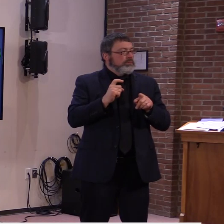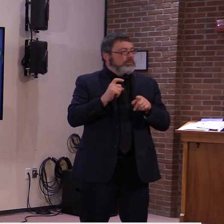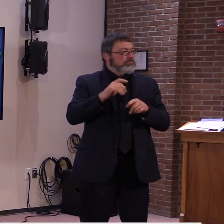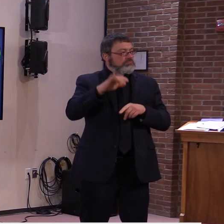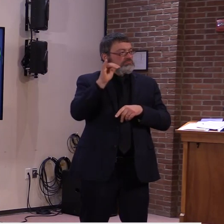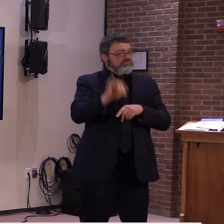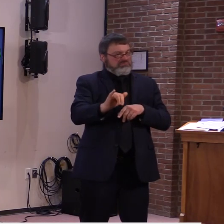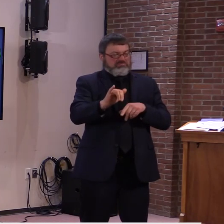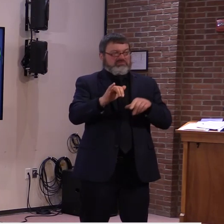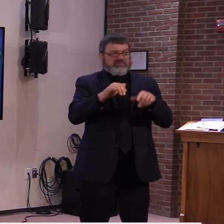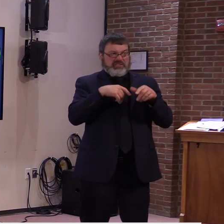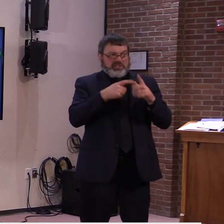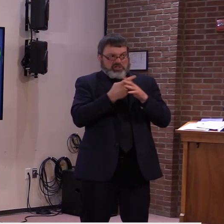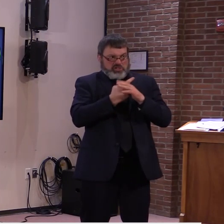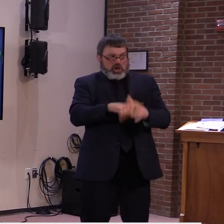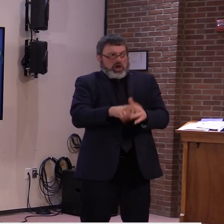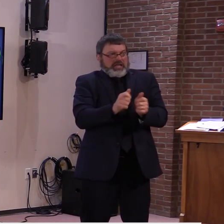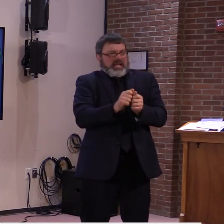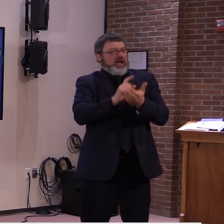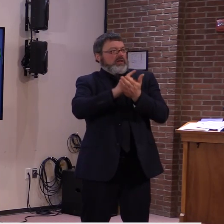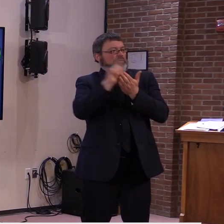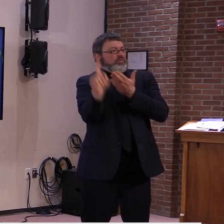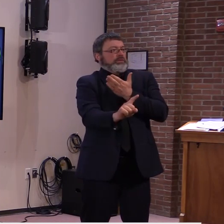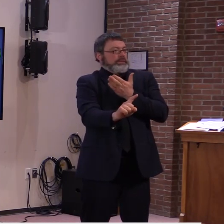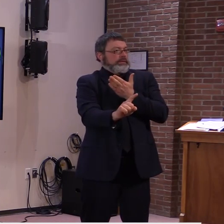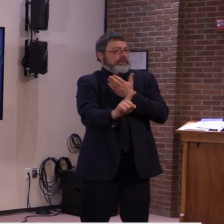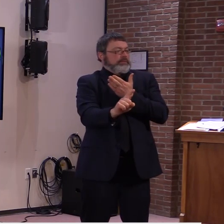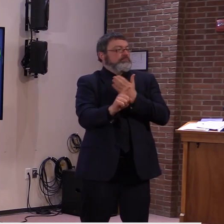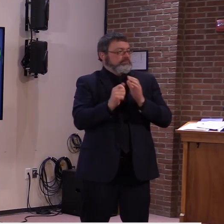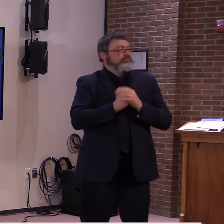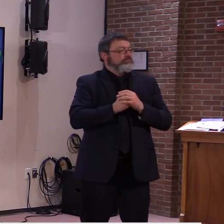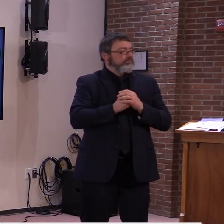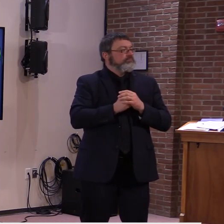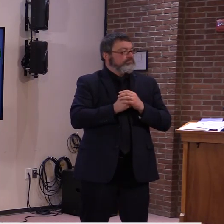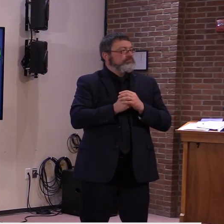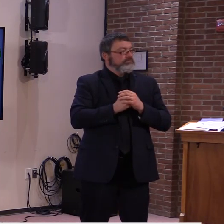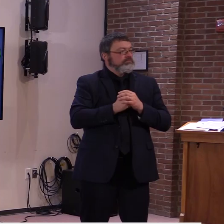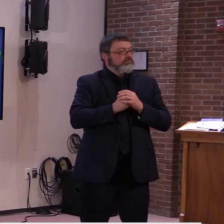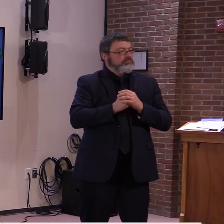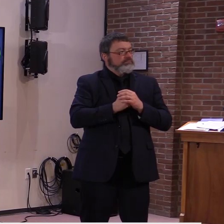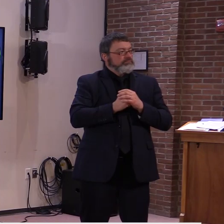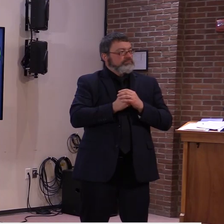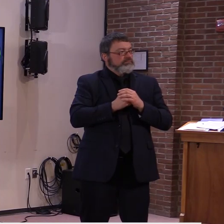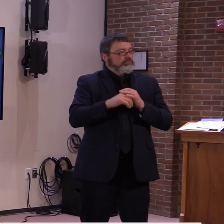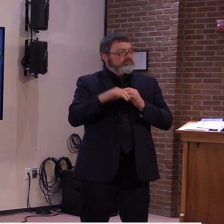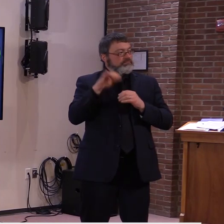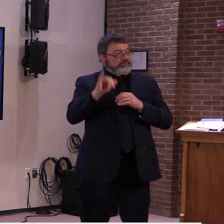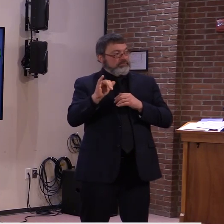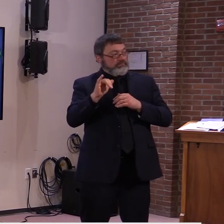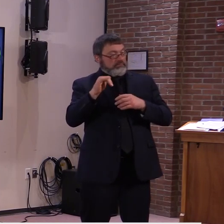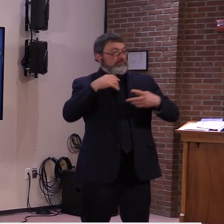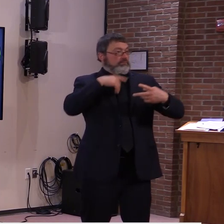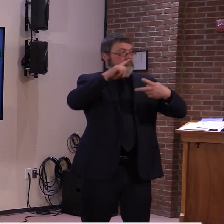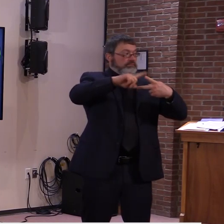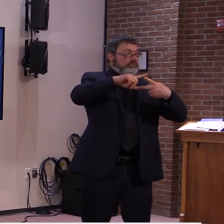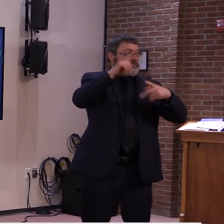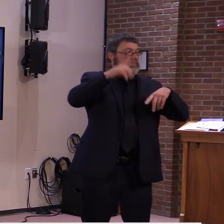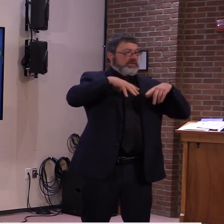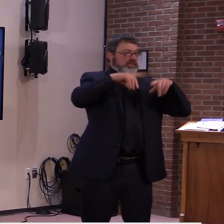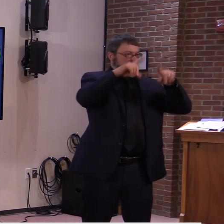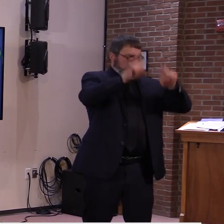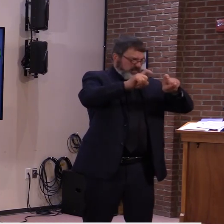these situations, both in terms of testing and long-term care. And Dr. Levine, in a minute, will give you the reasons why